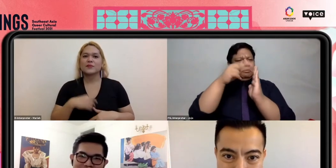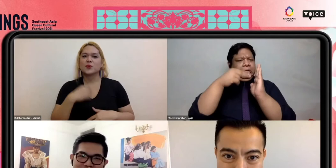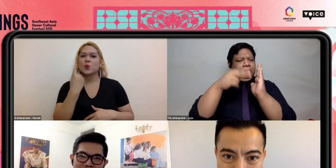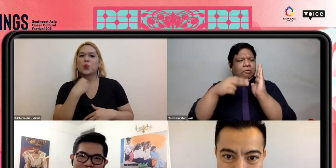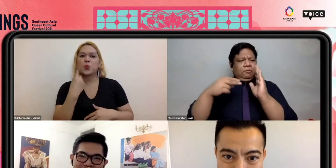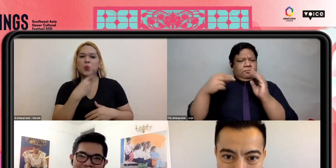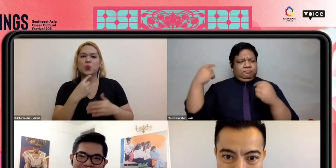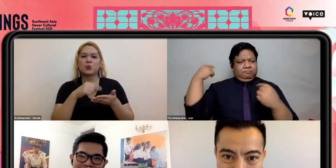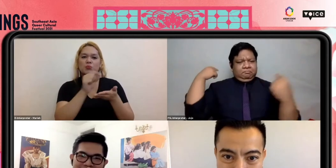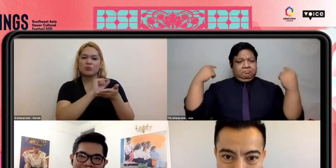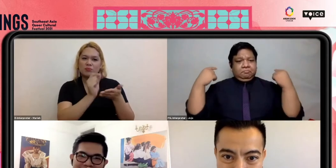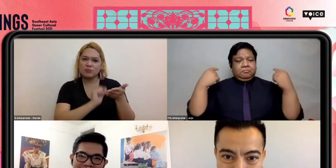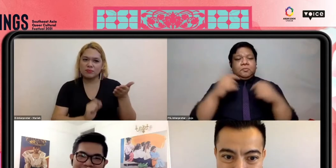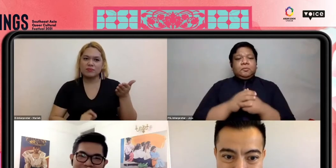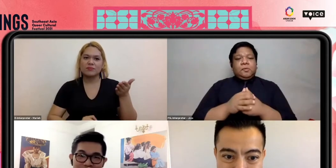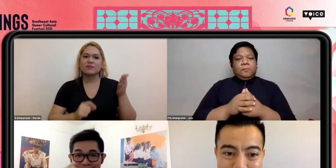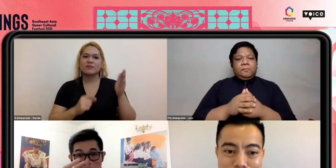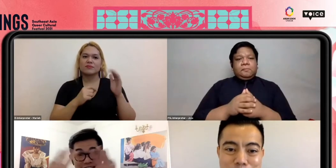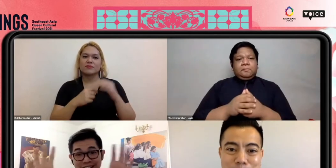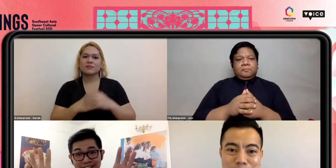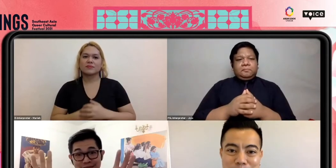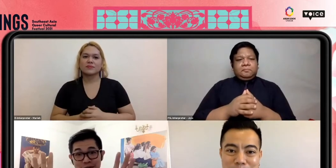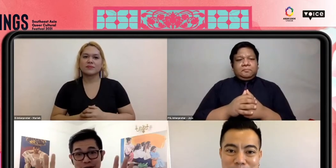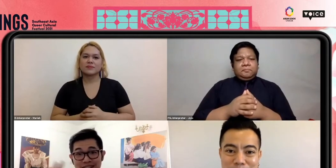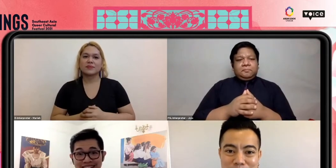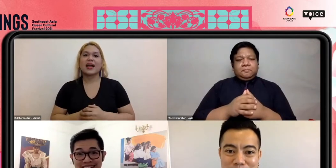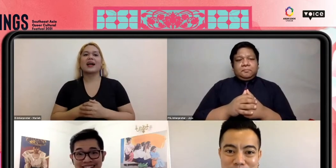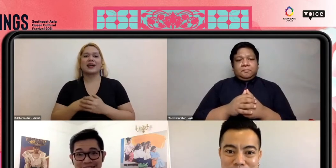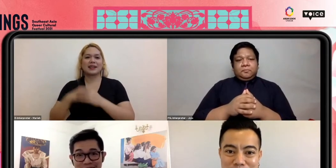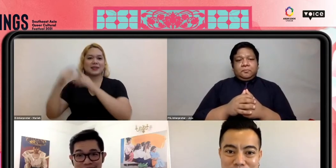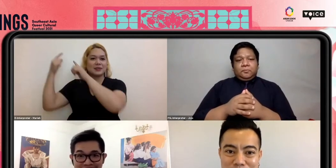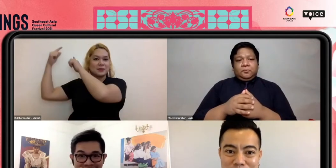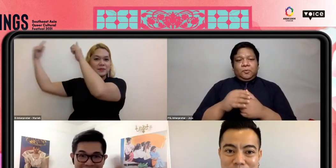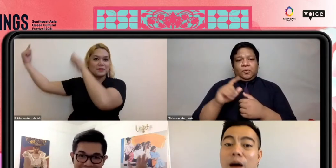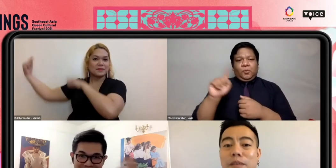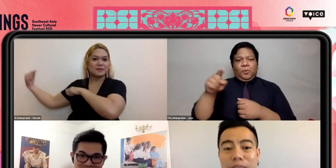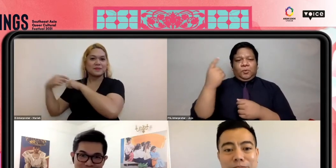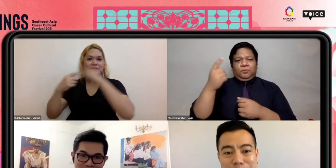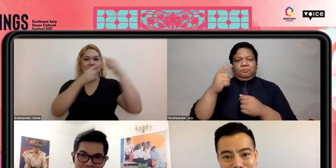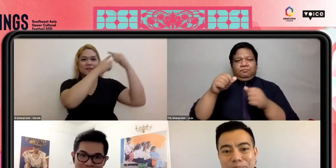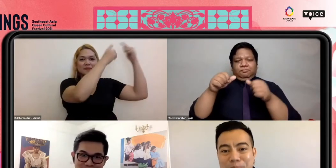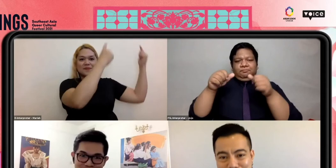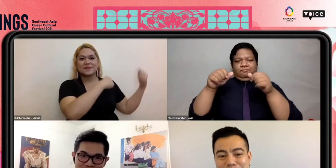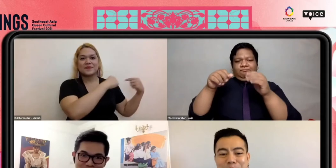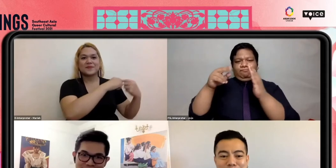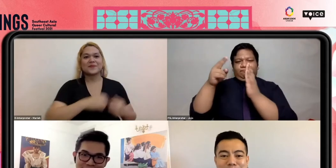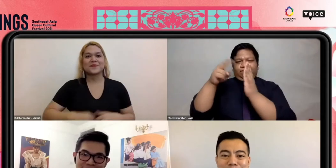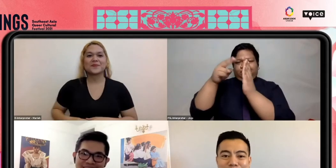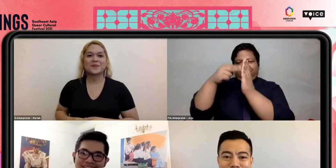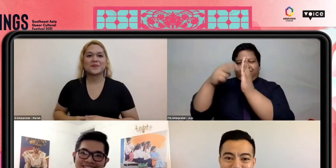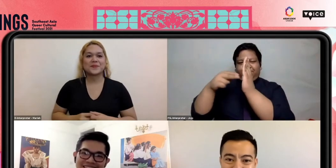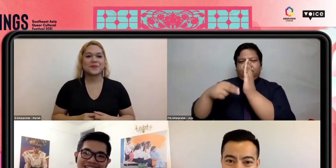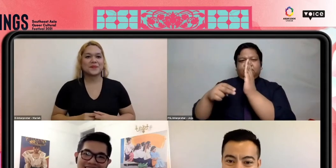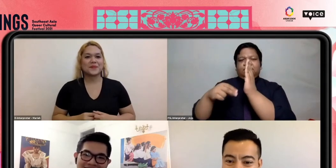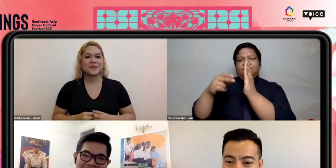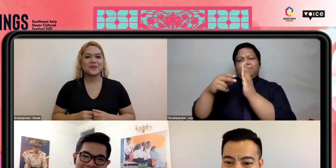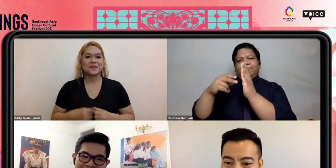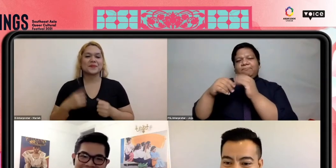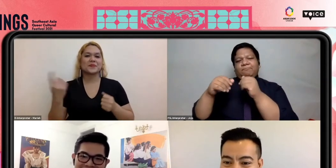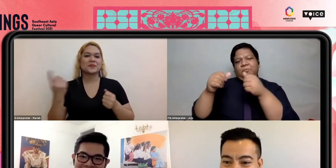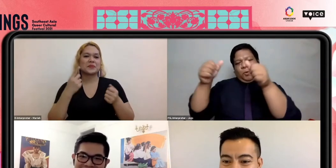These are mostly, well, these are actually just posters that we're just like, chopped up, but